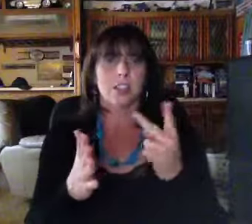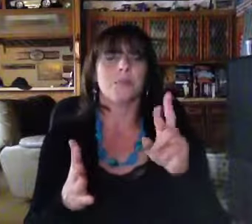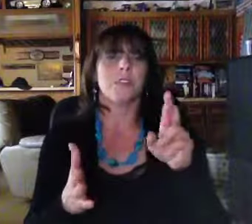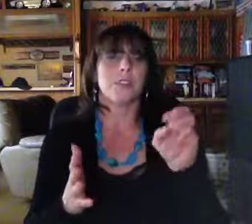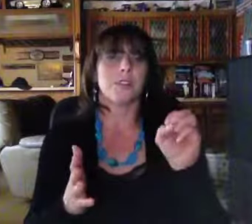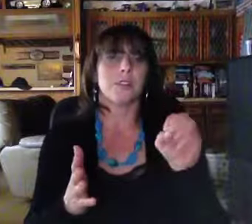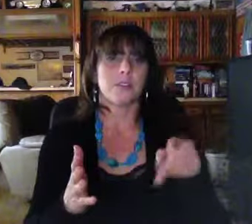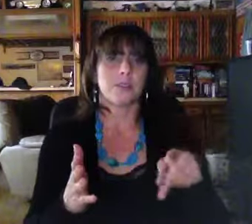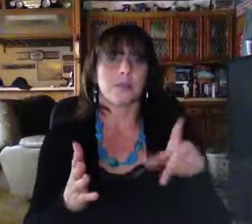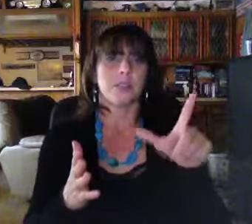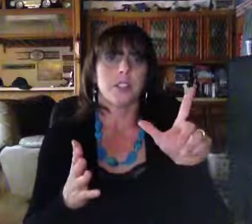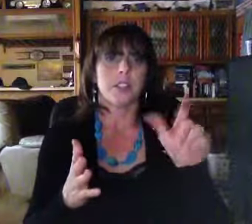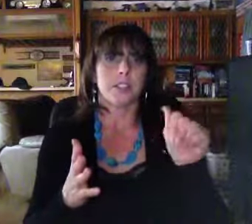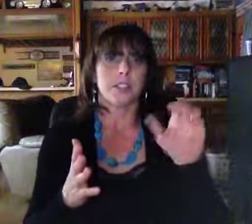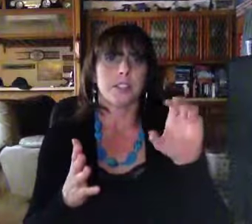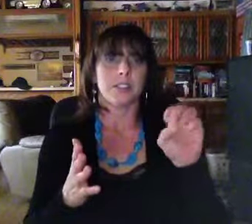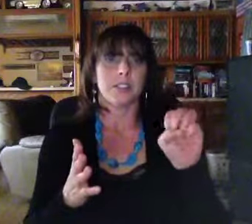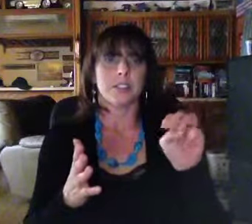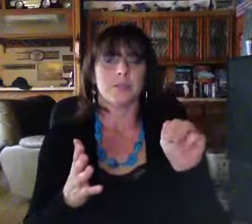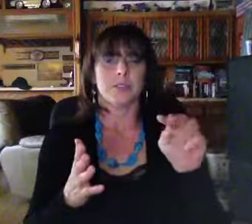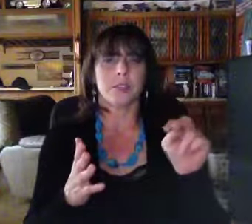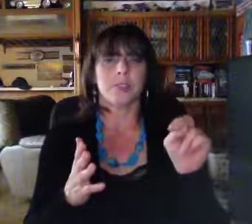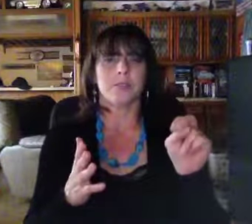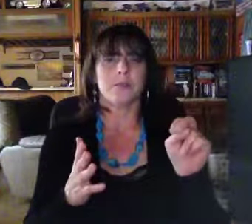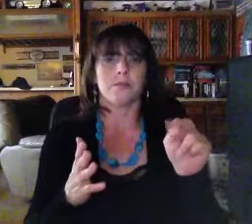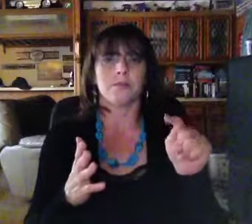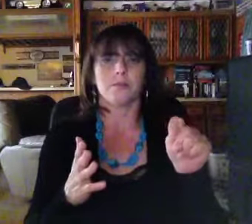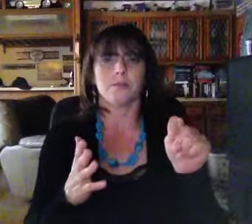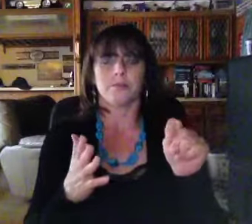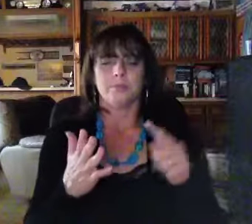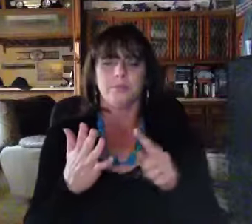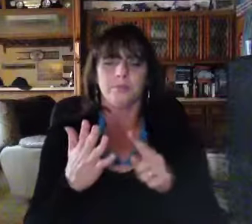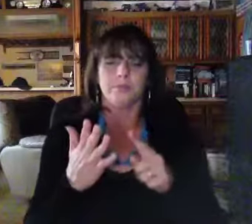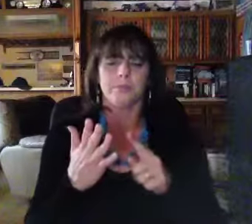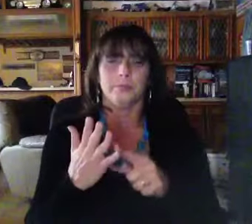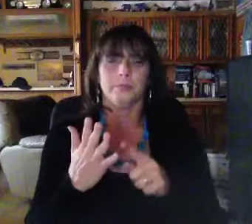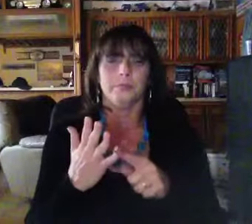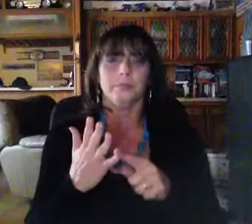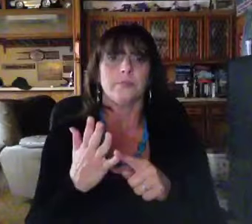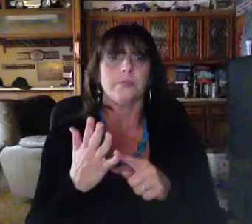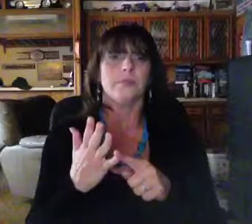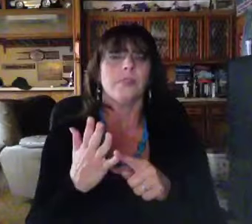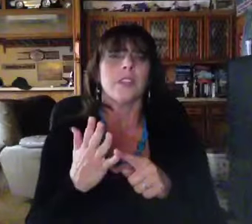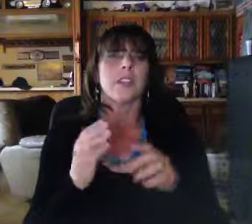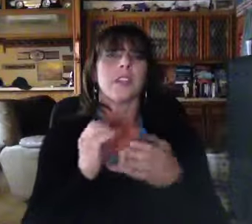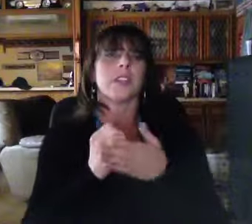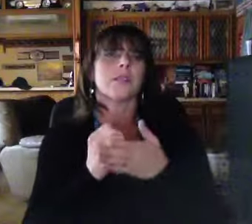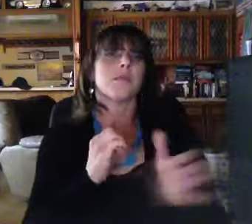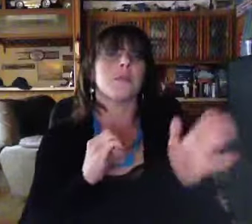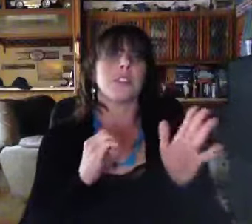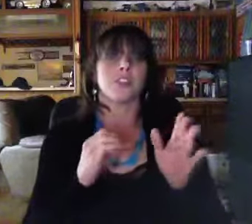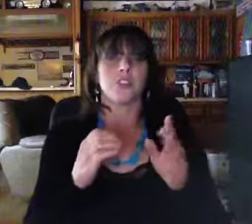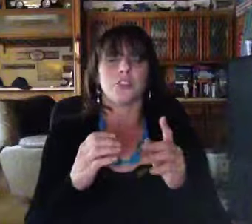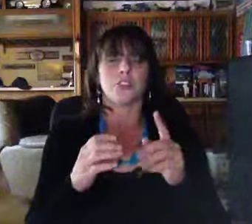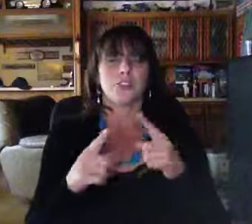all 5 of these in this lesson. You'll need to be able to identify the type of reaction and then predict the products in